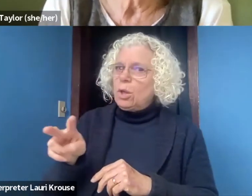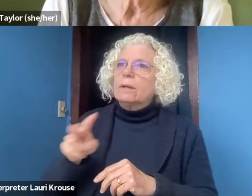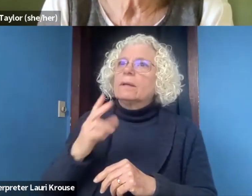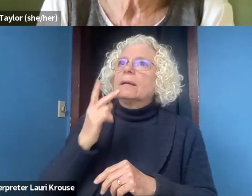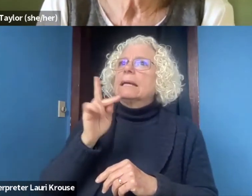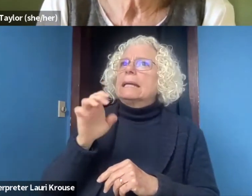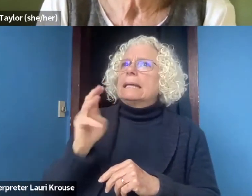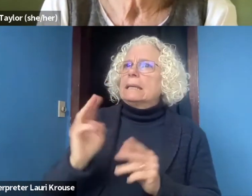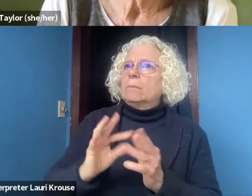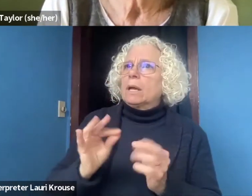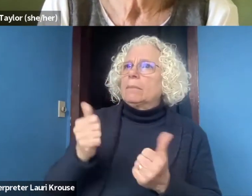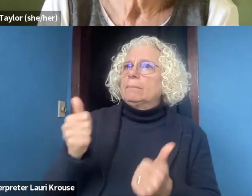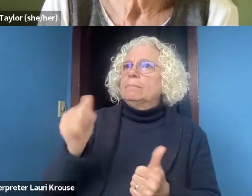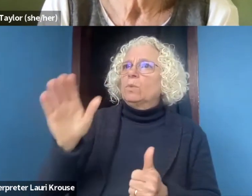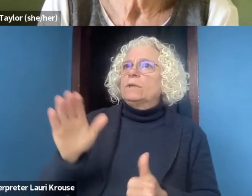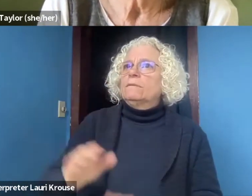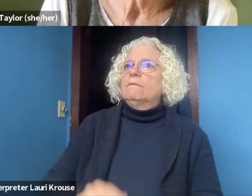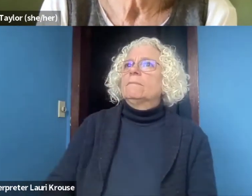Kim.